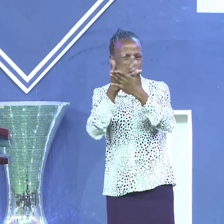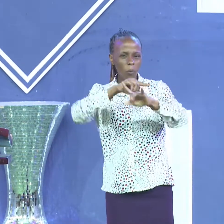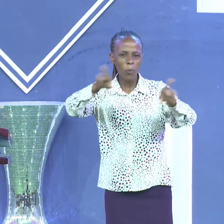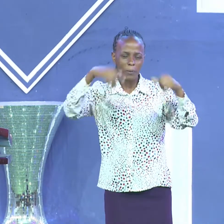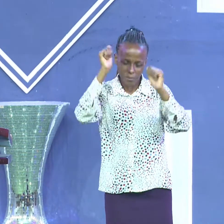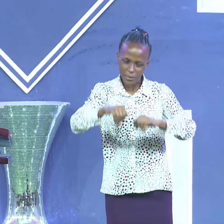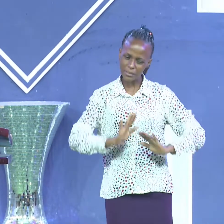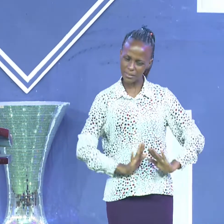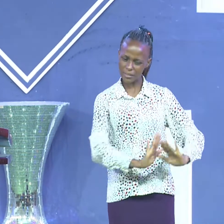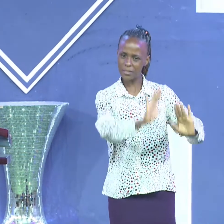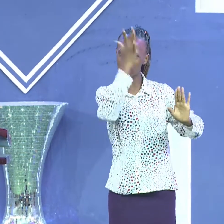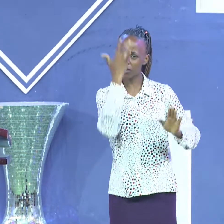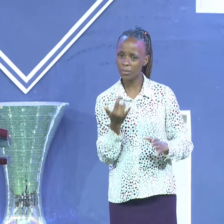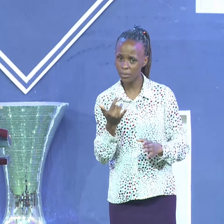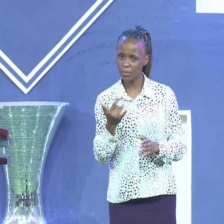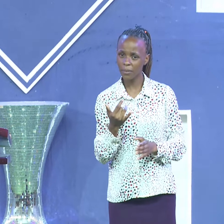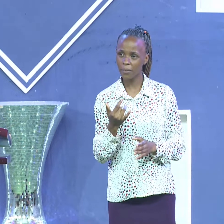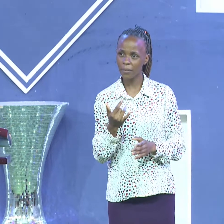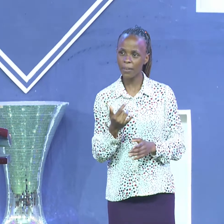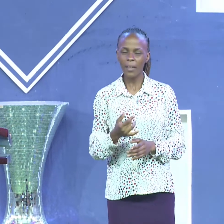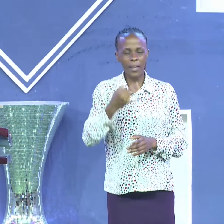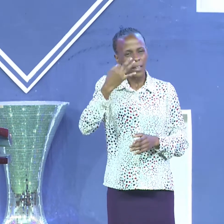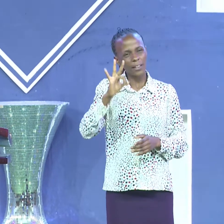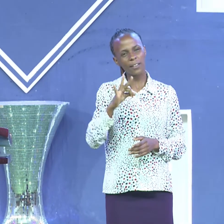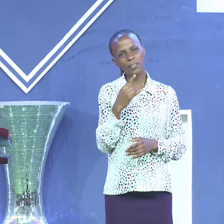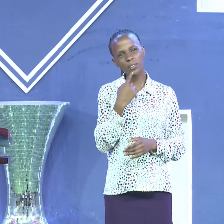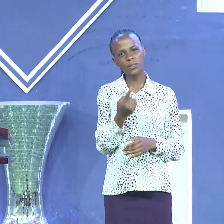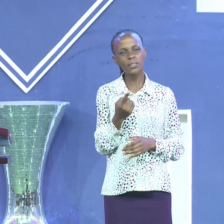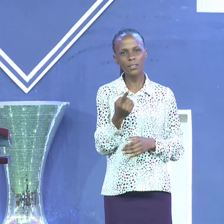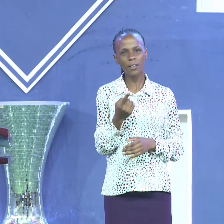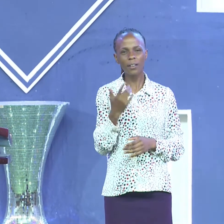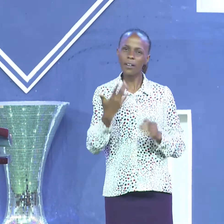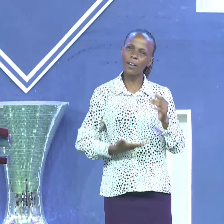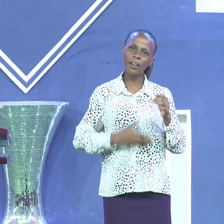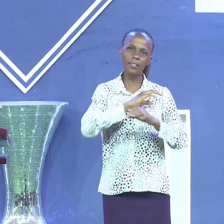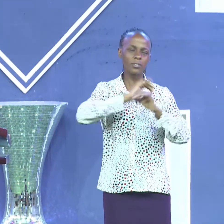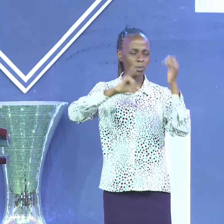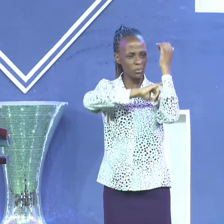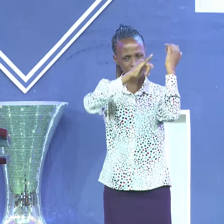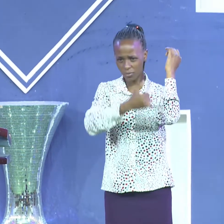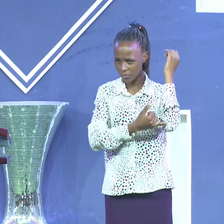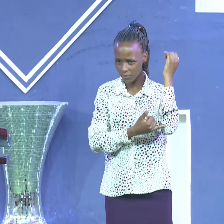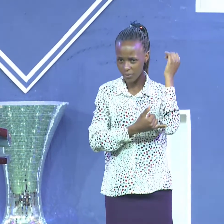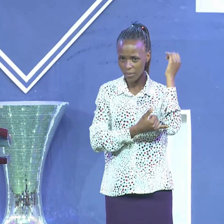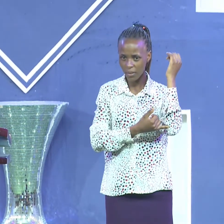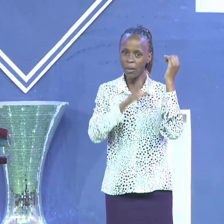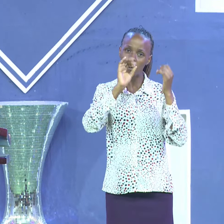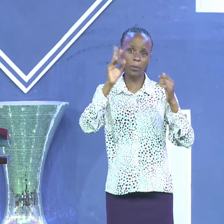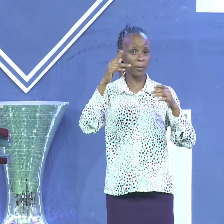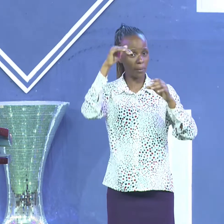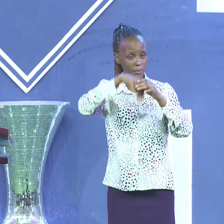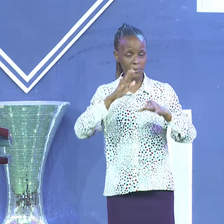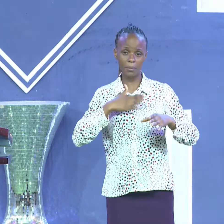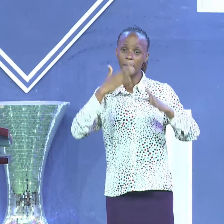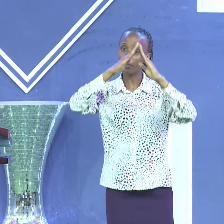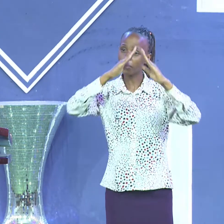Why do we have to get out of this prison? When you're comfortable and say, I do not have a job, okay. As long